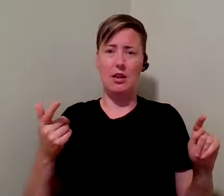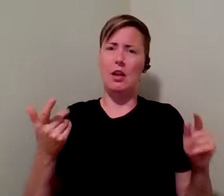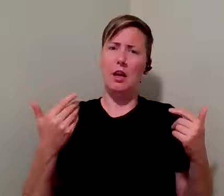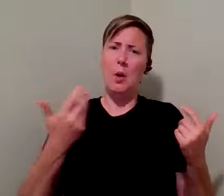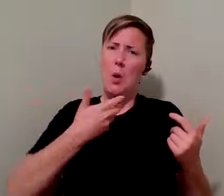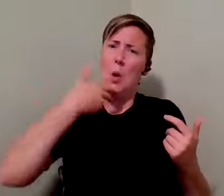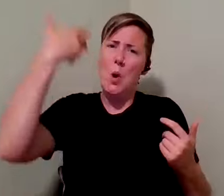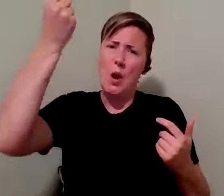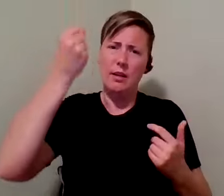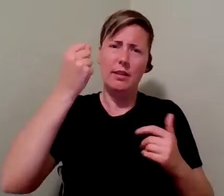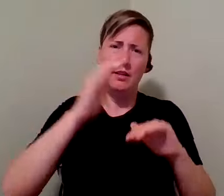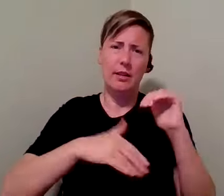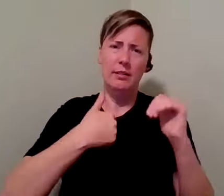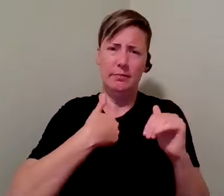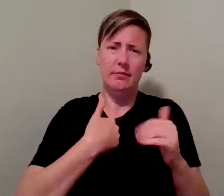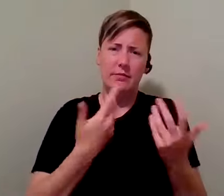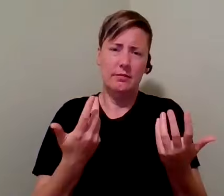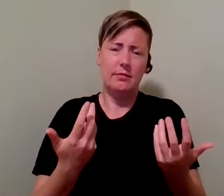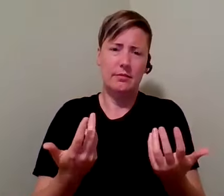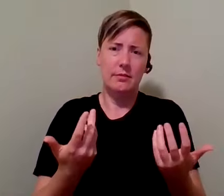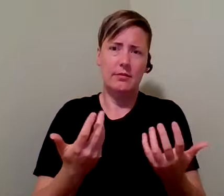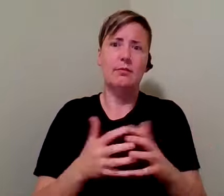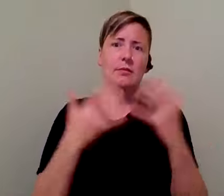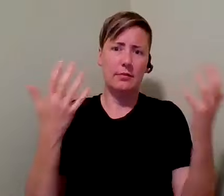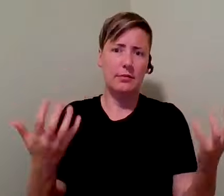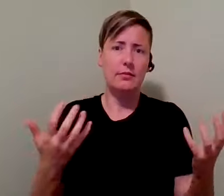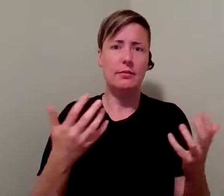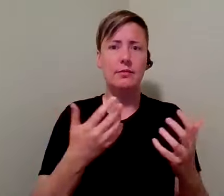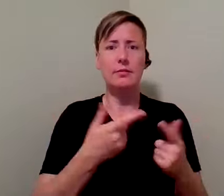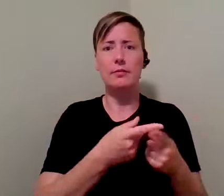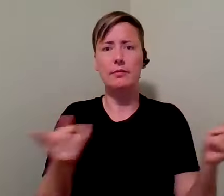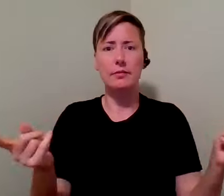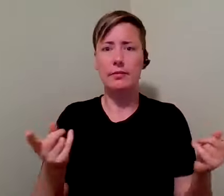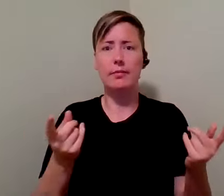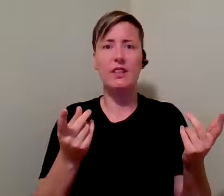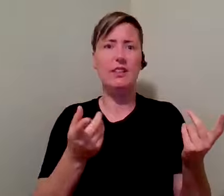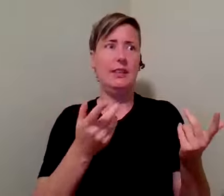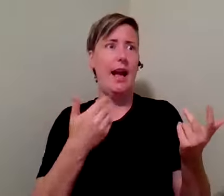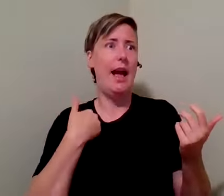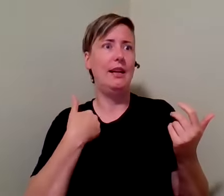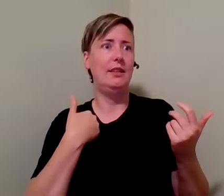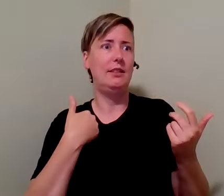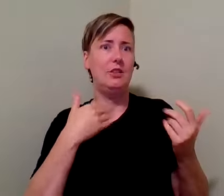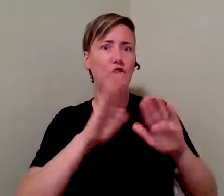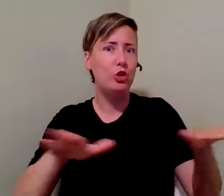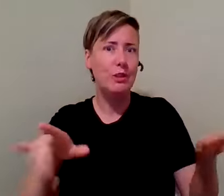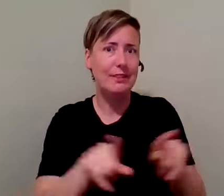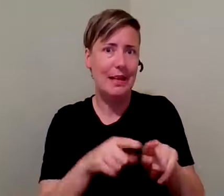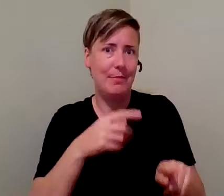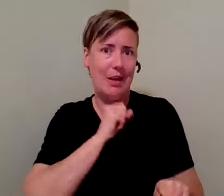group bracket, These are guys who had children my age. And all I wanted to do was find a nice